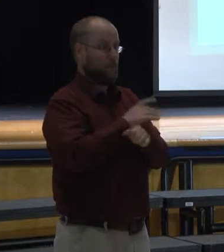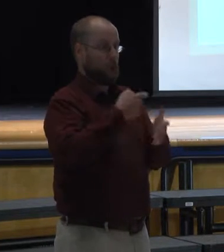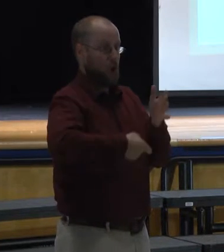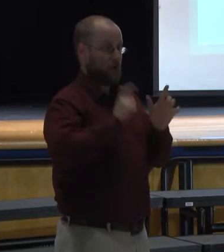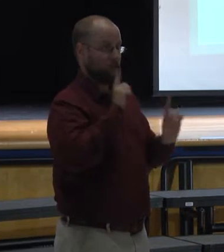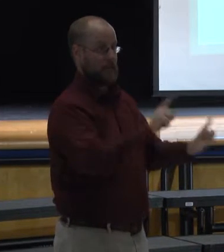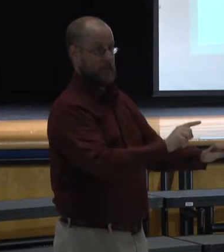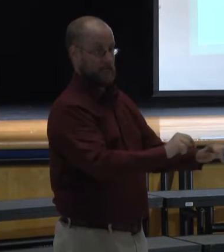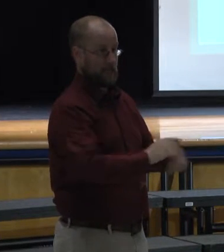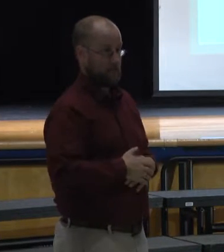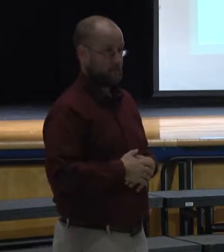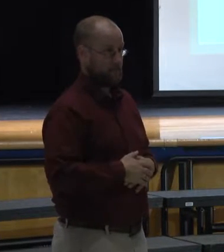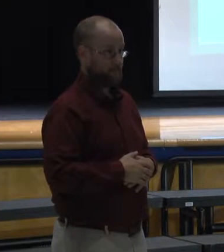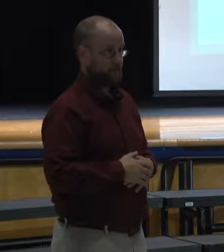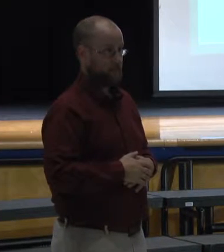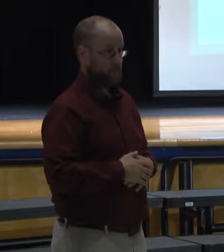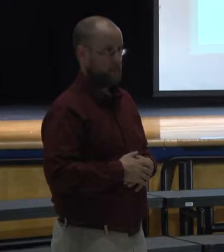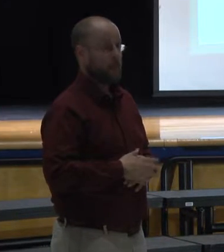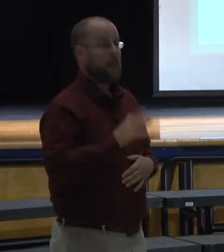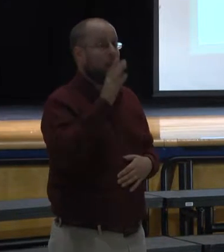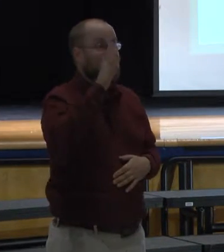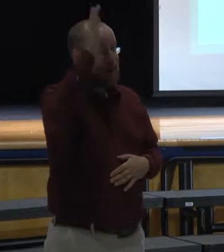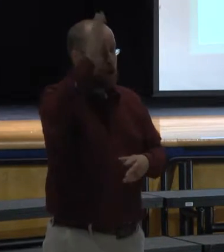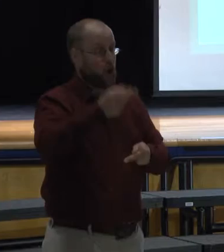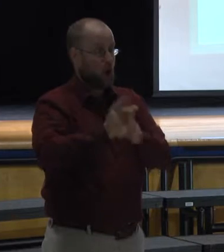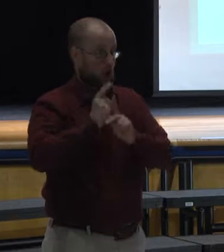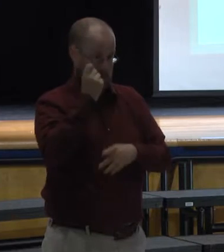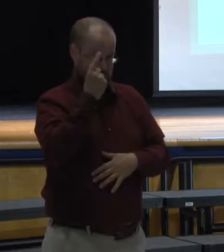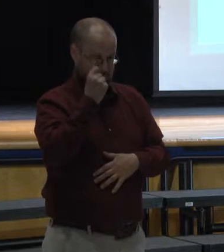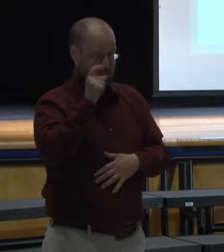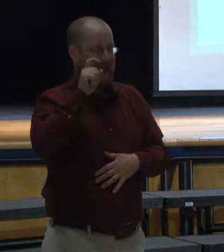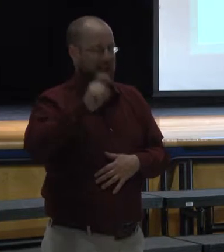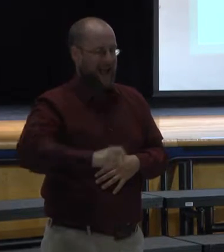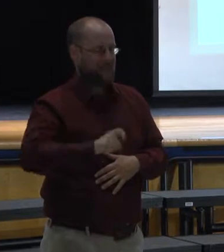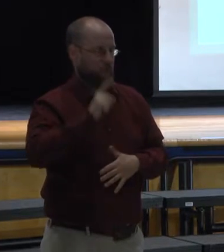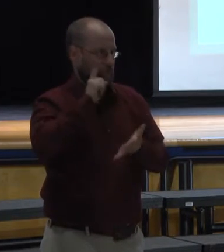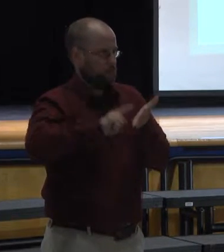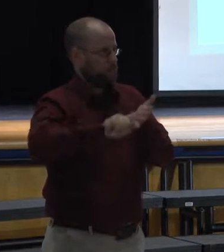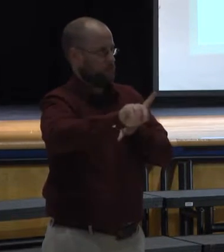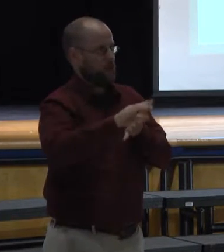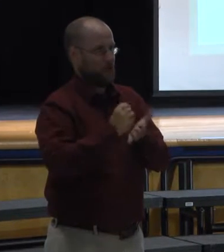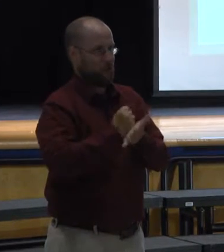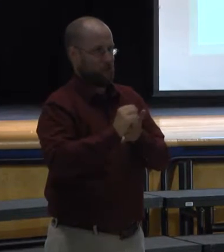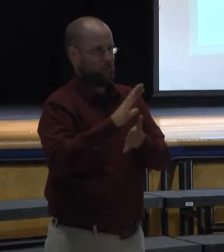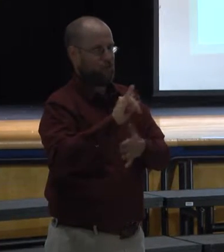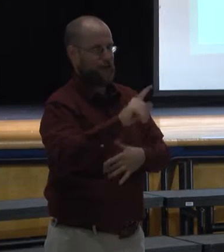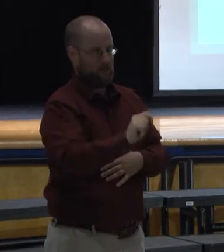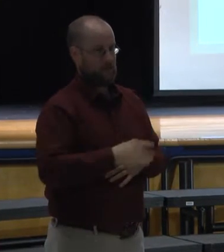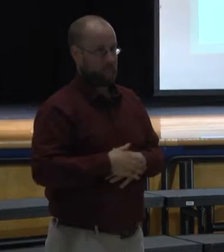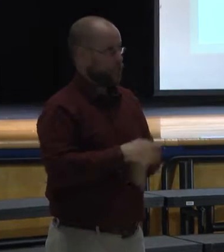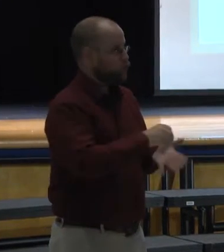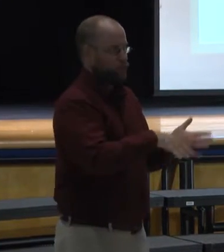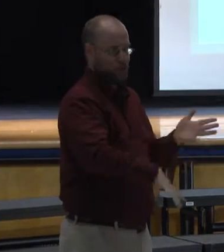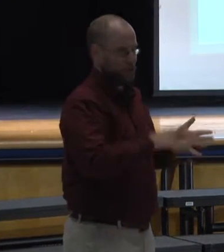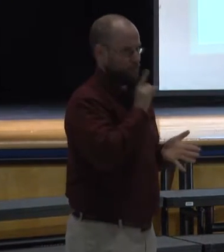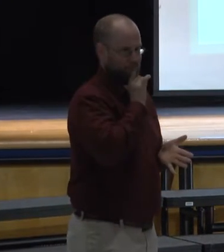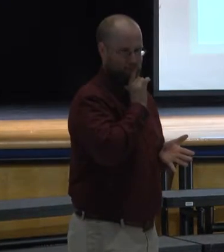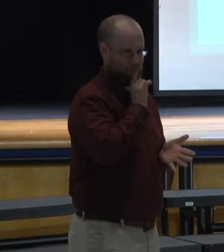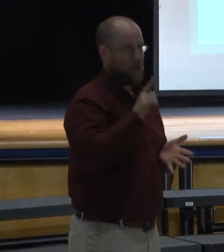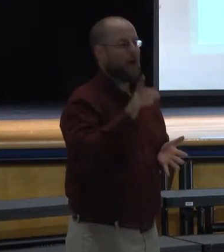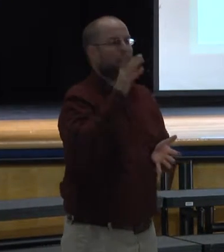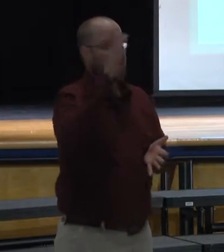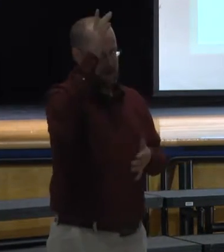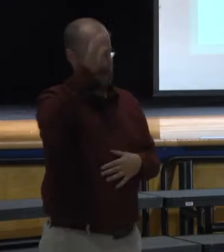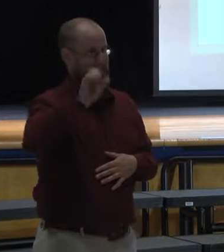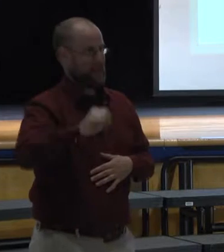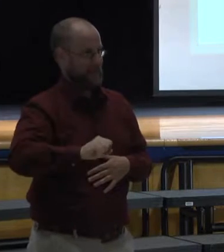loan in a parent name does involve a credit check. All right, student loans don't, but the parent loans do. So as you go through the